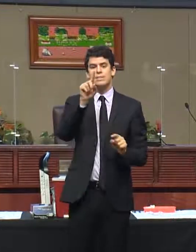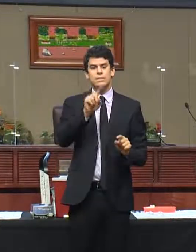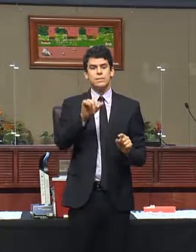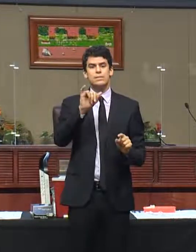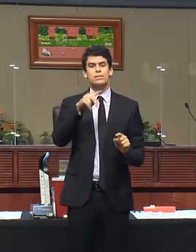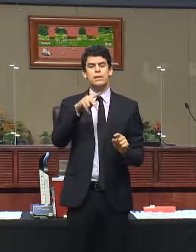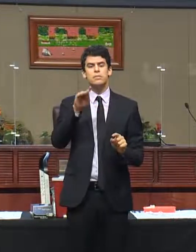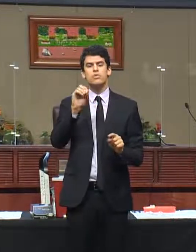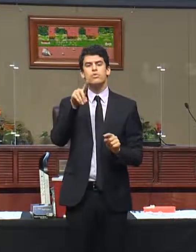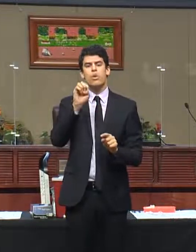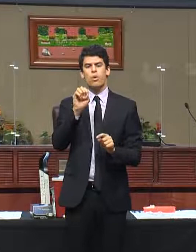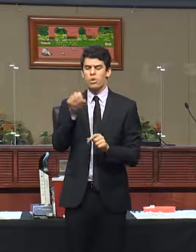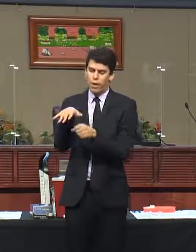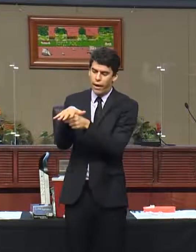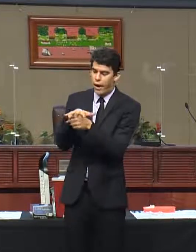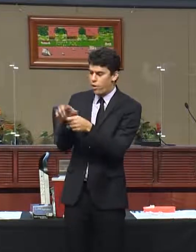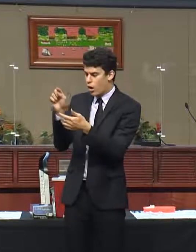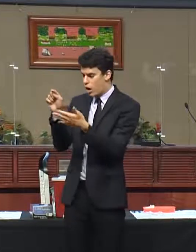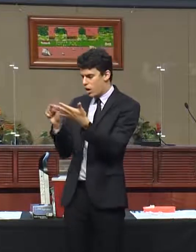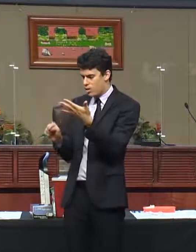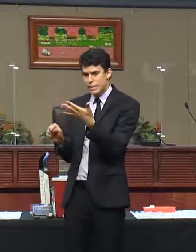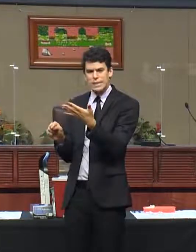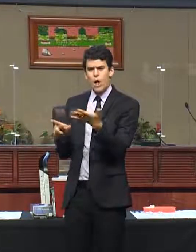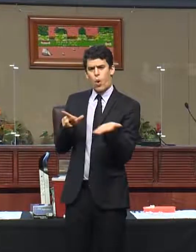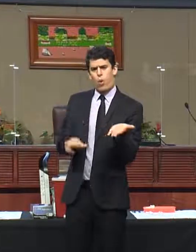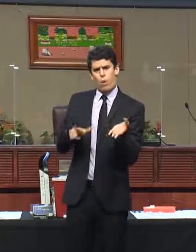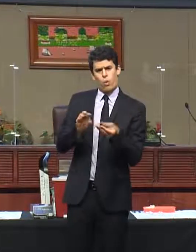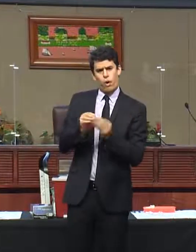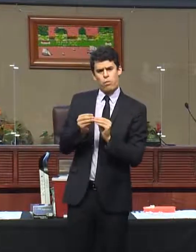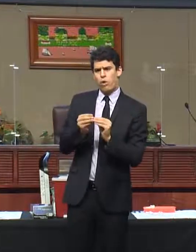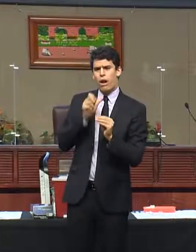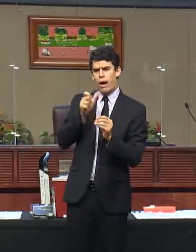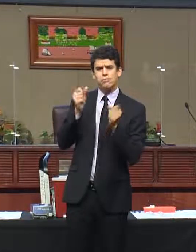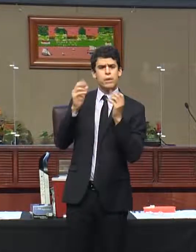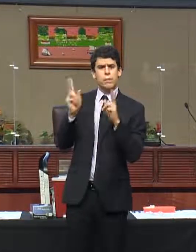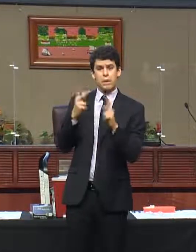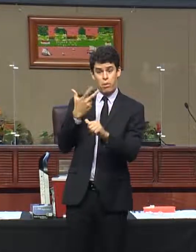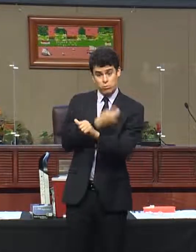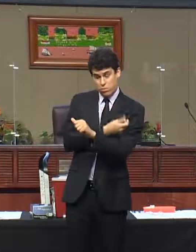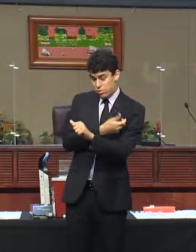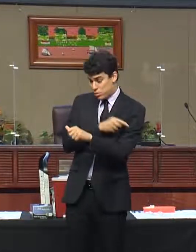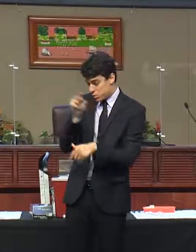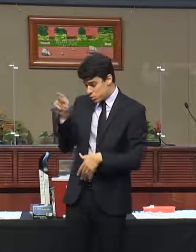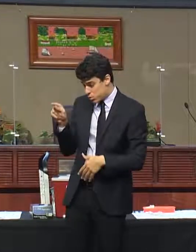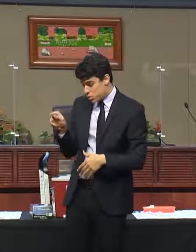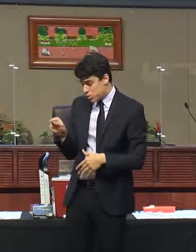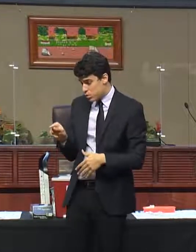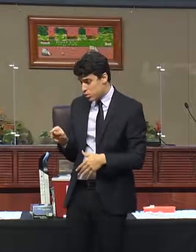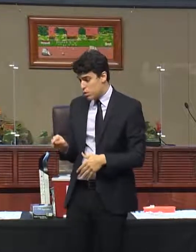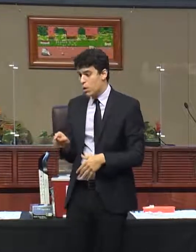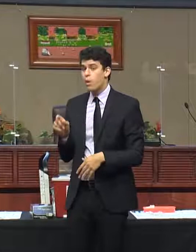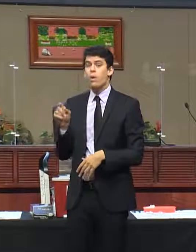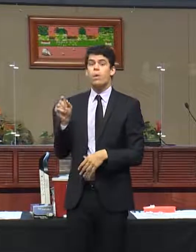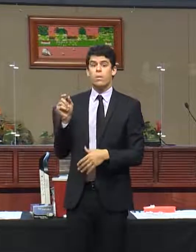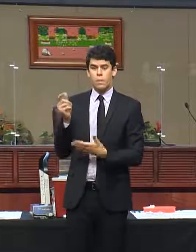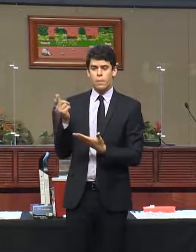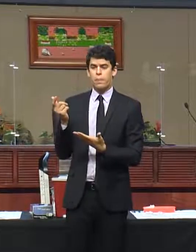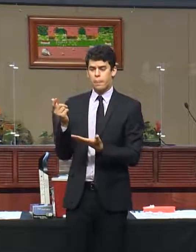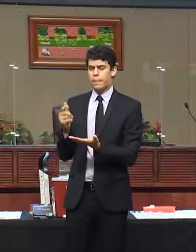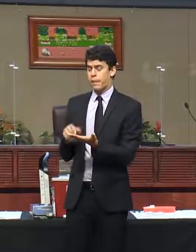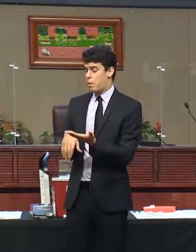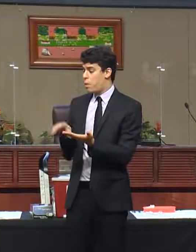around the county where we believe that there are high socially vulnerable index